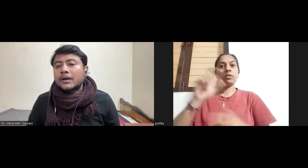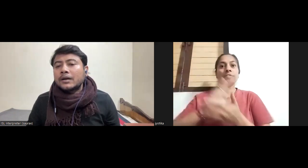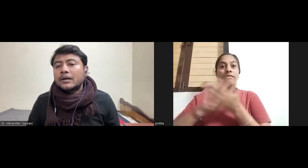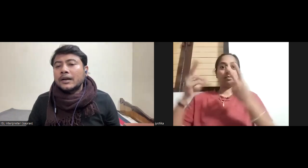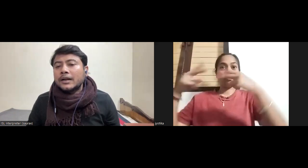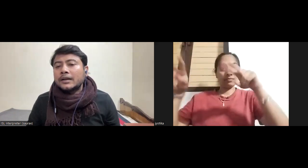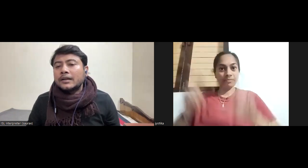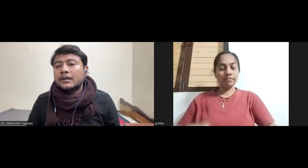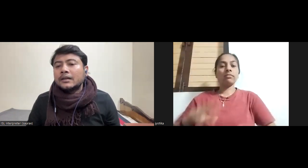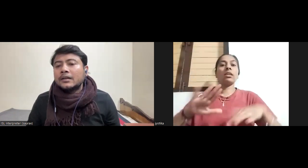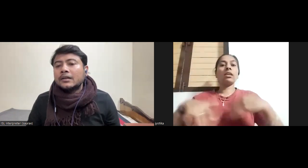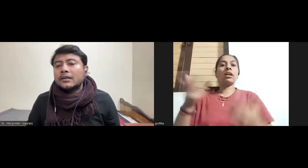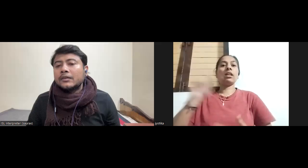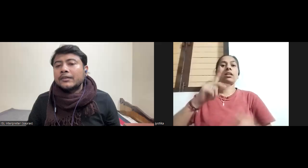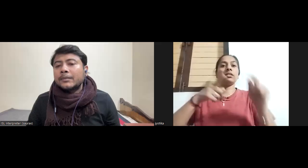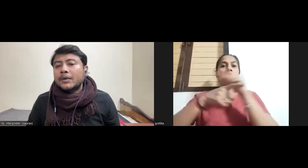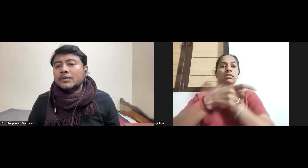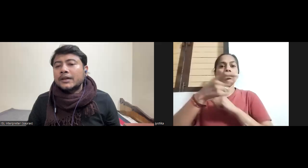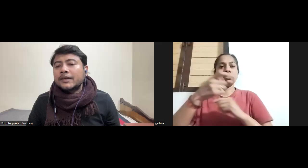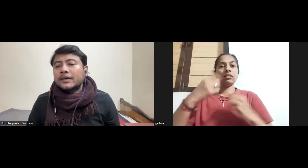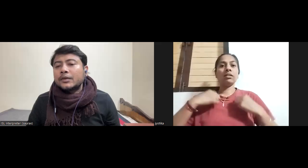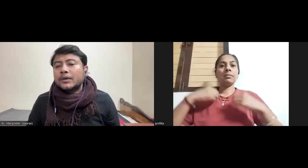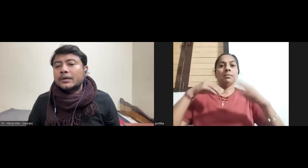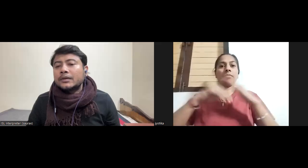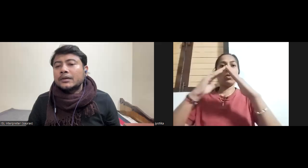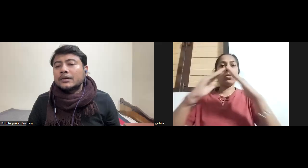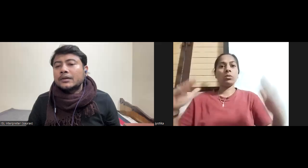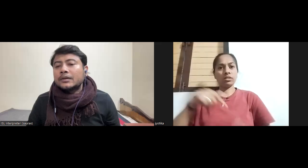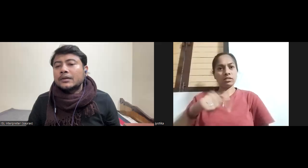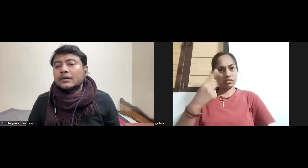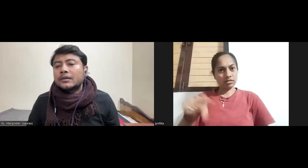1 hour, 108. You know, if I'm outside, if I can do it.